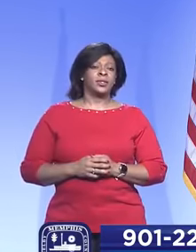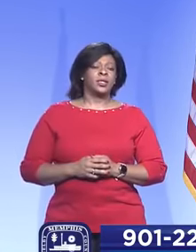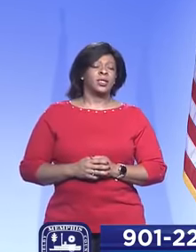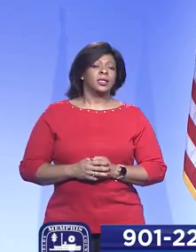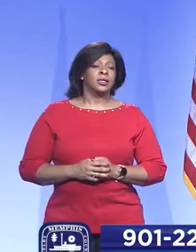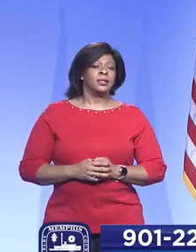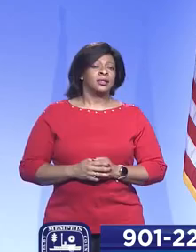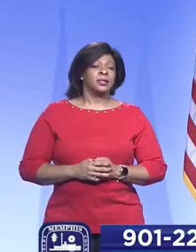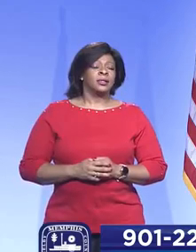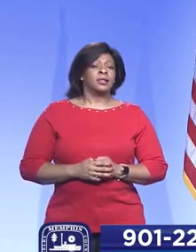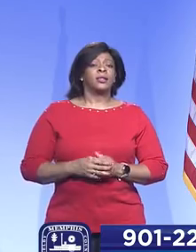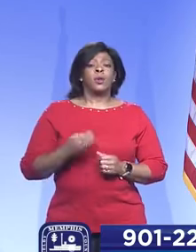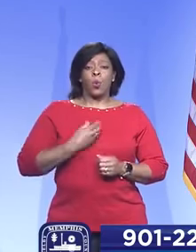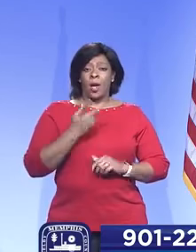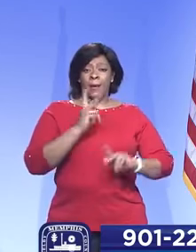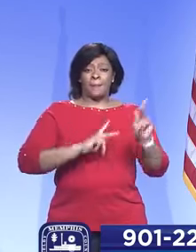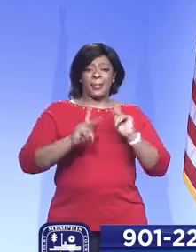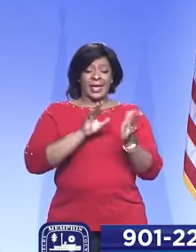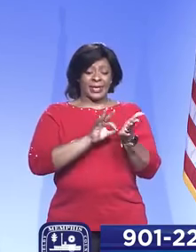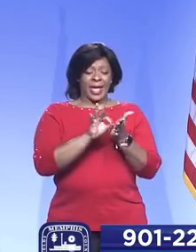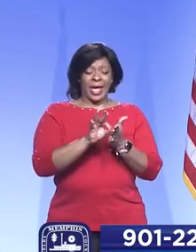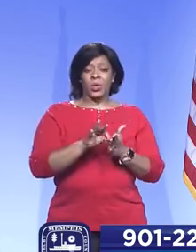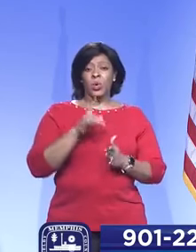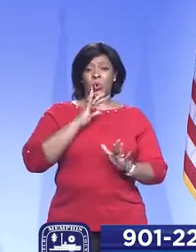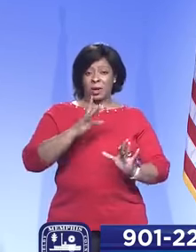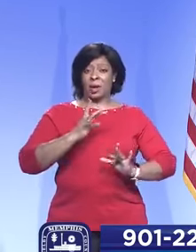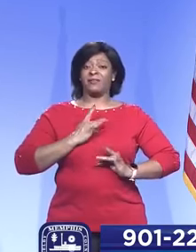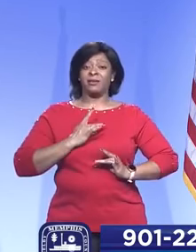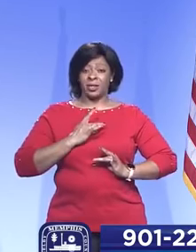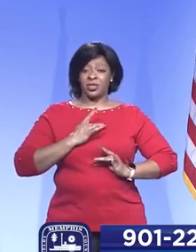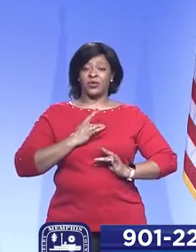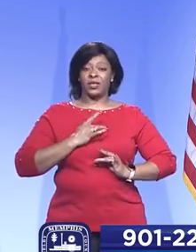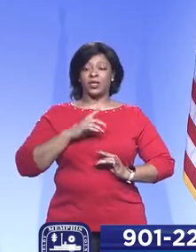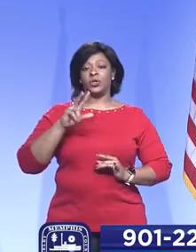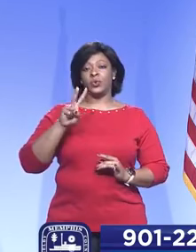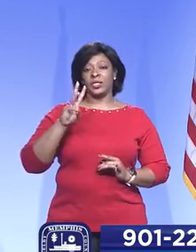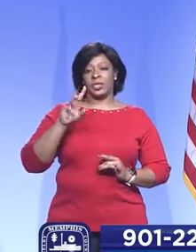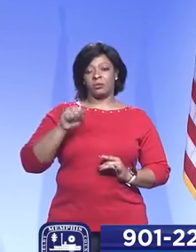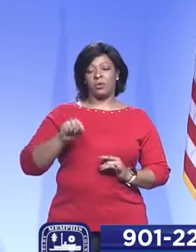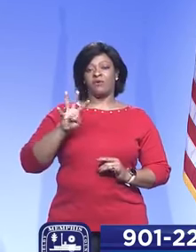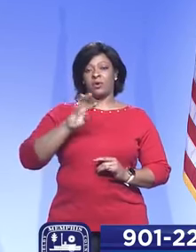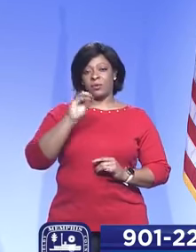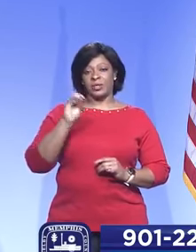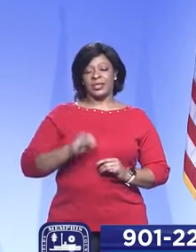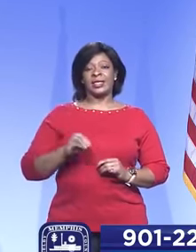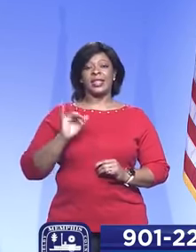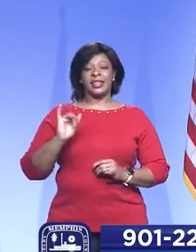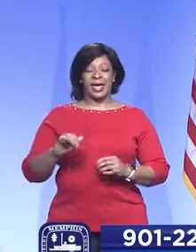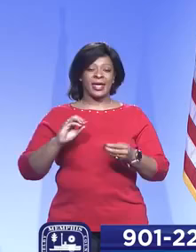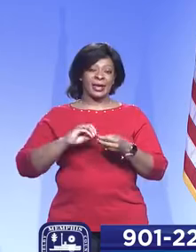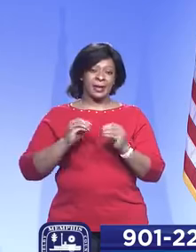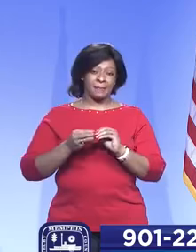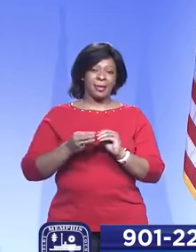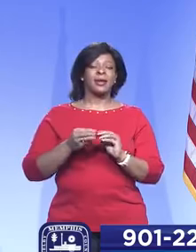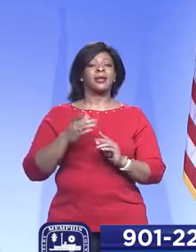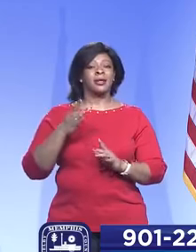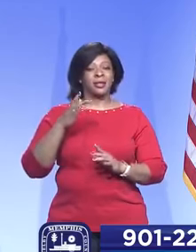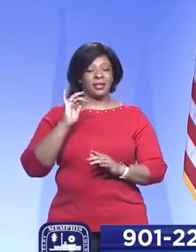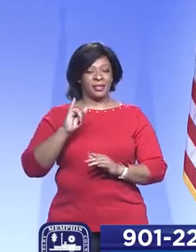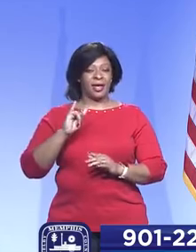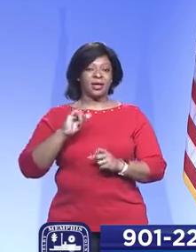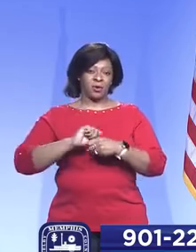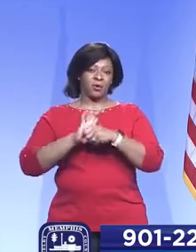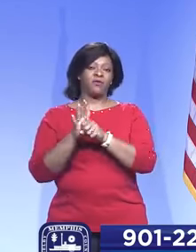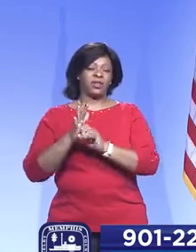and the white population accounts for 26.4% of the cases of COVID.